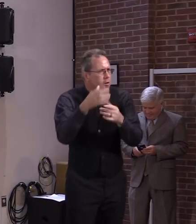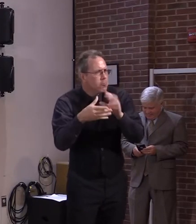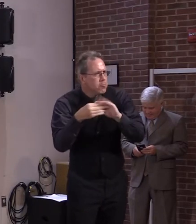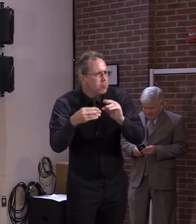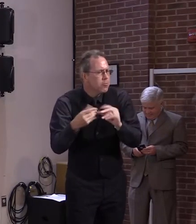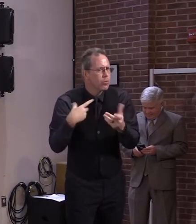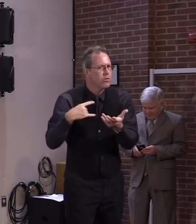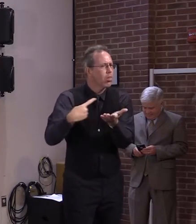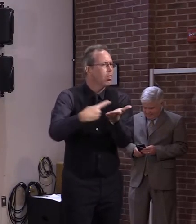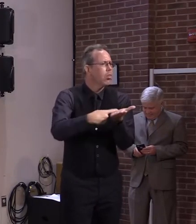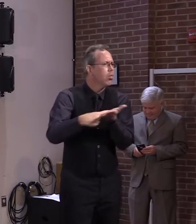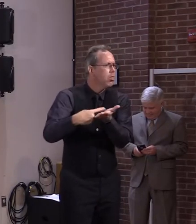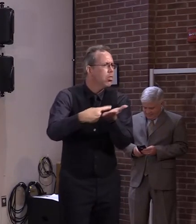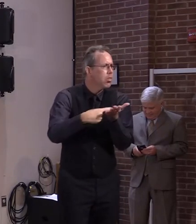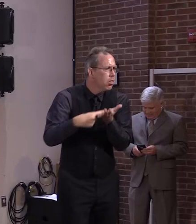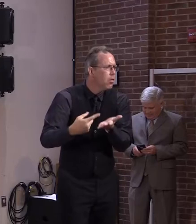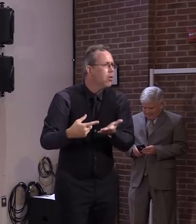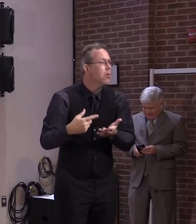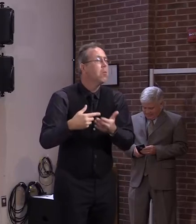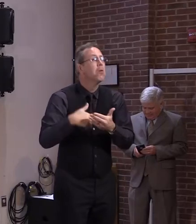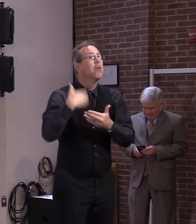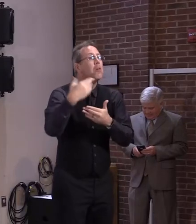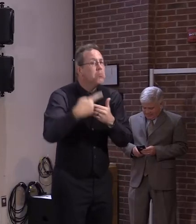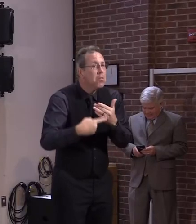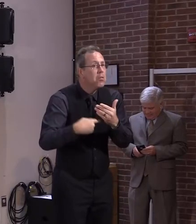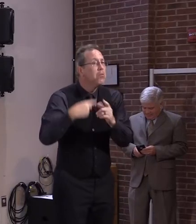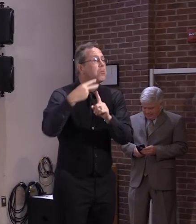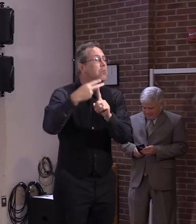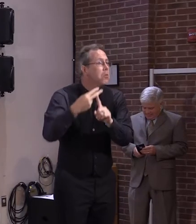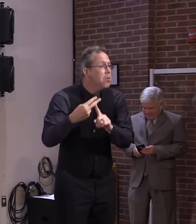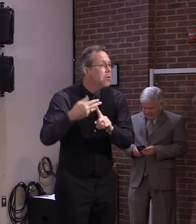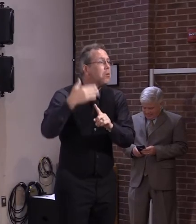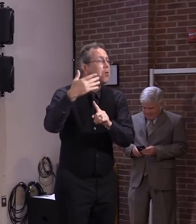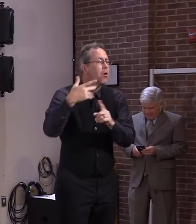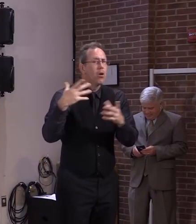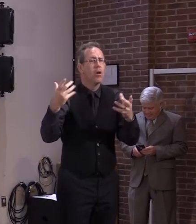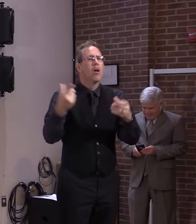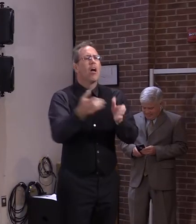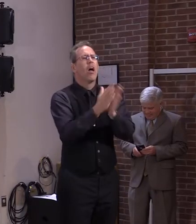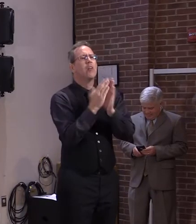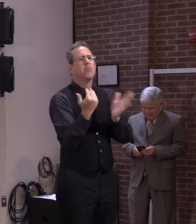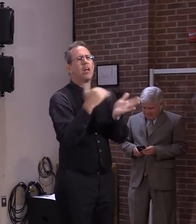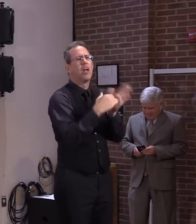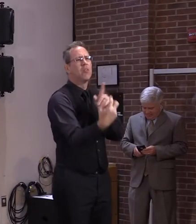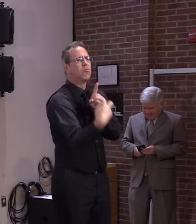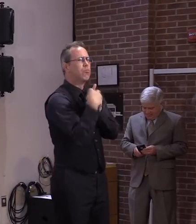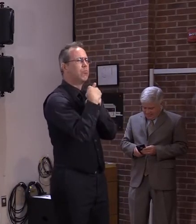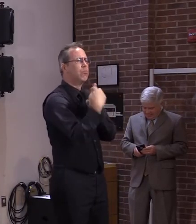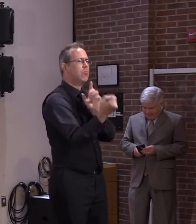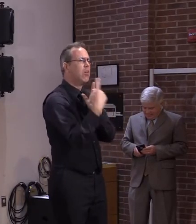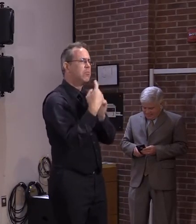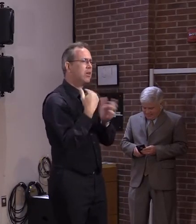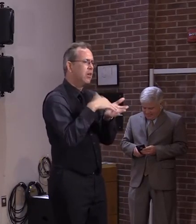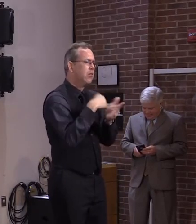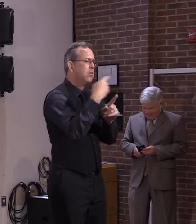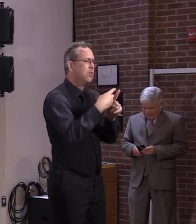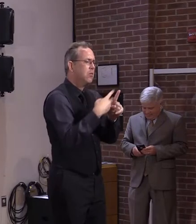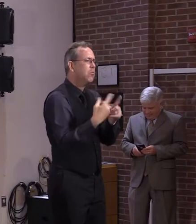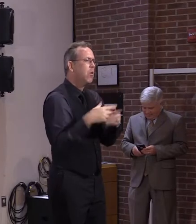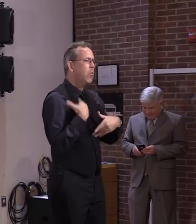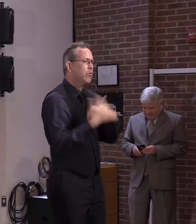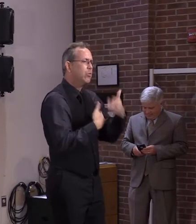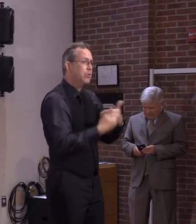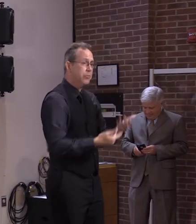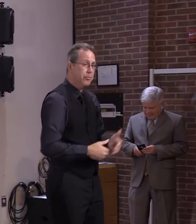in a month or so or 2 months, and we'll have a much more thorough ability to give you everything you're asked